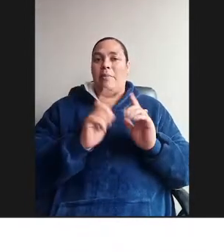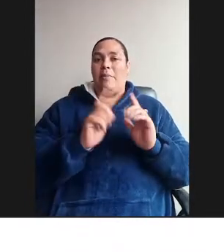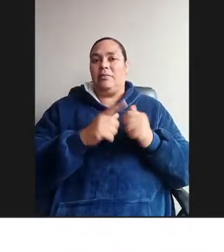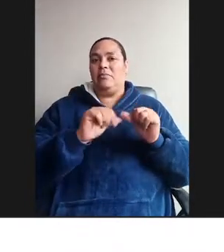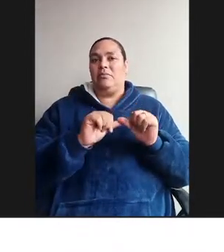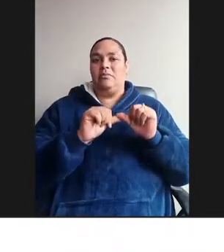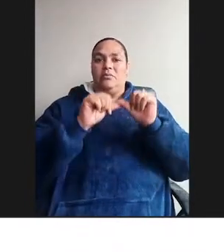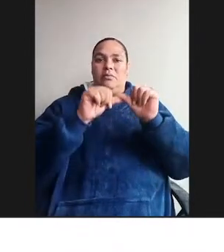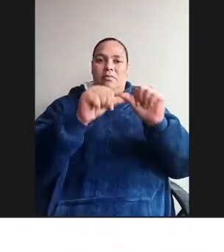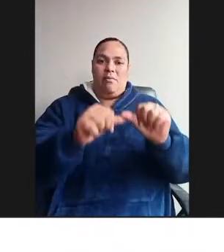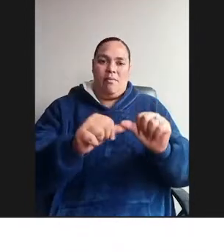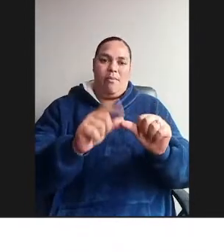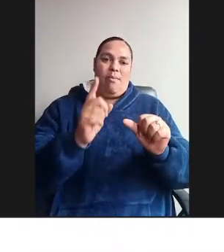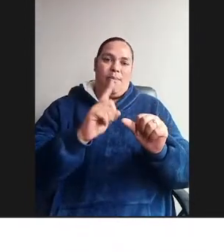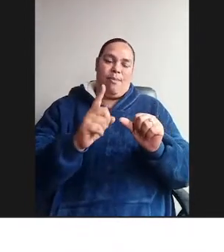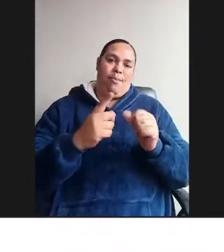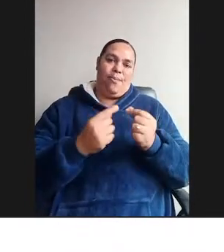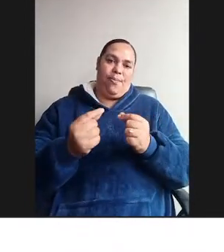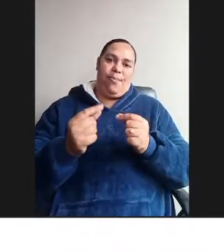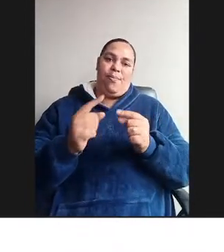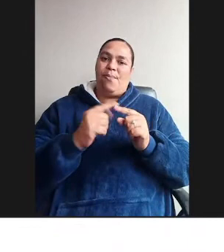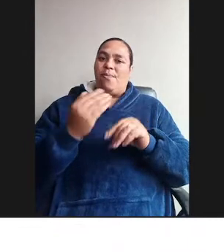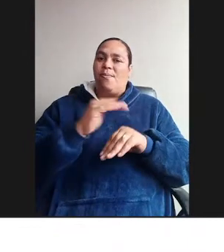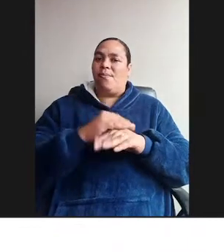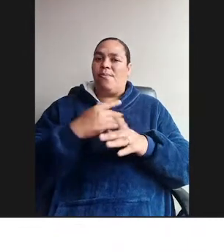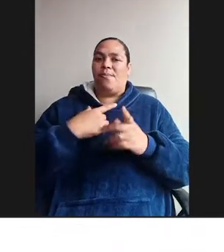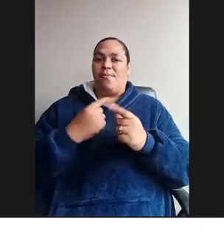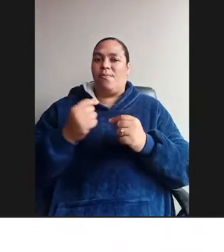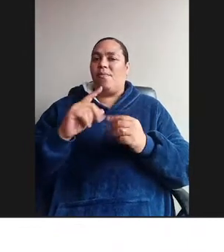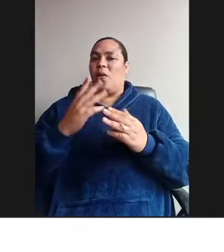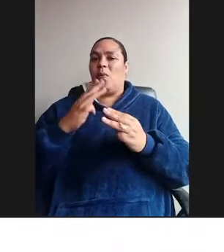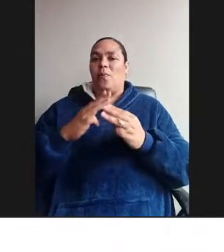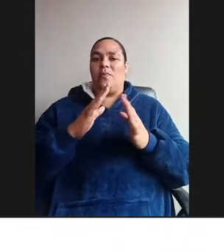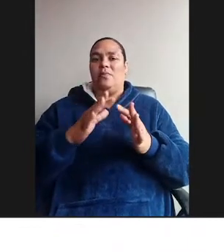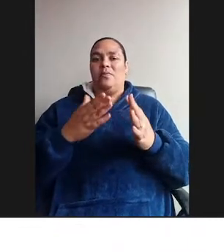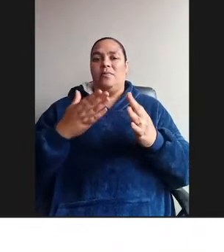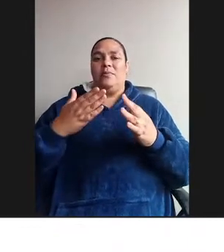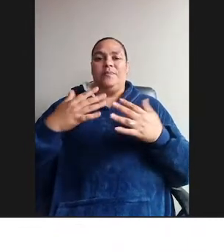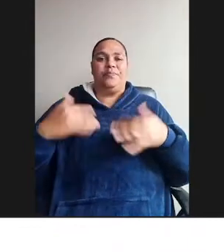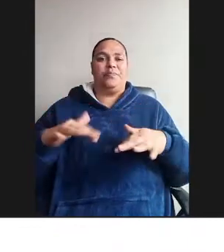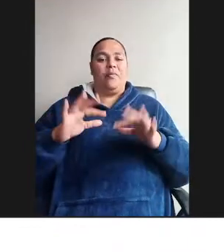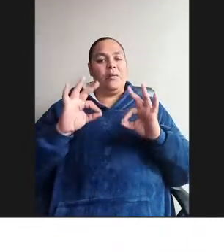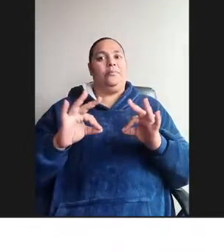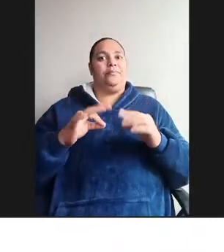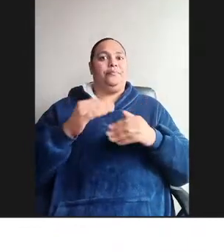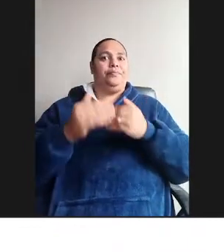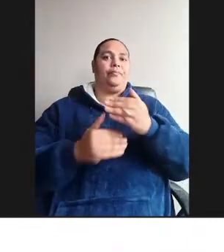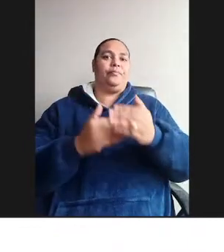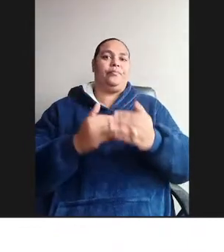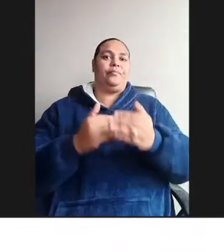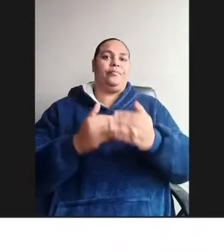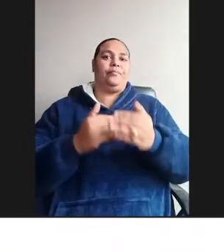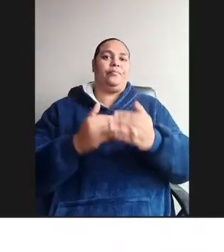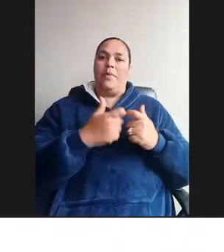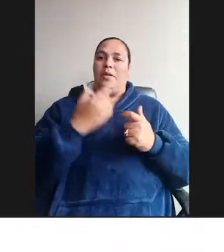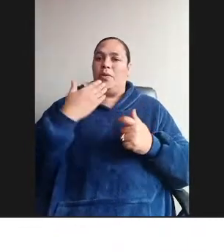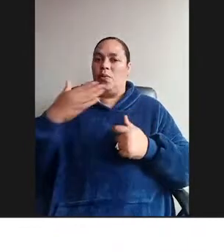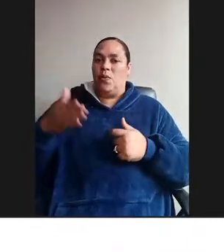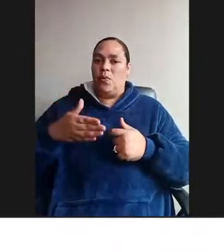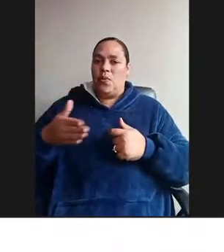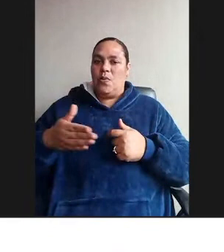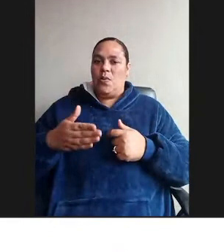became dololo. How are we going to make this as a standard procedure for each and every committee that is not the infrastructure